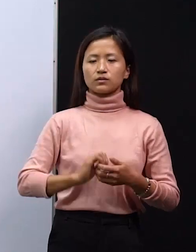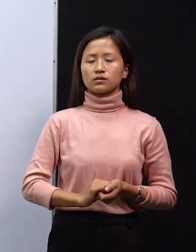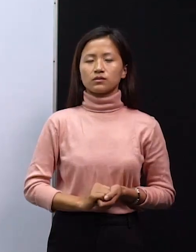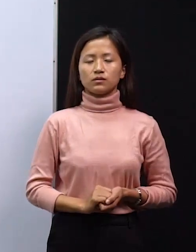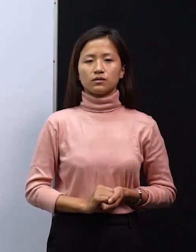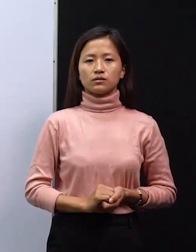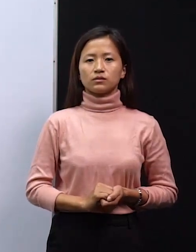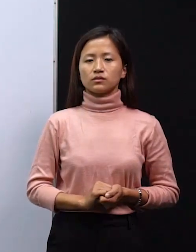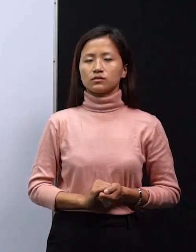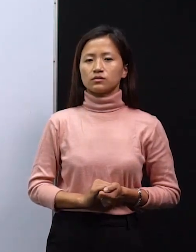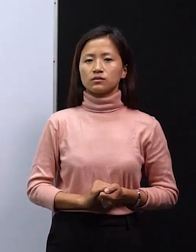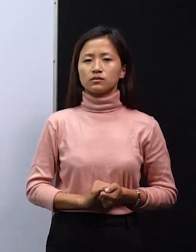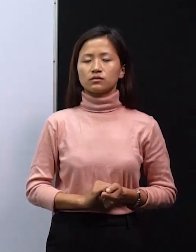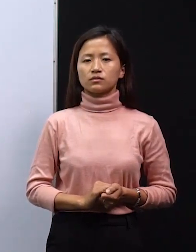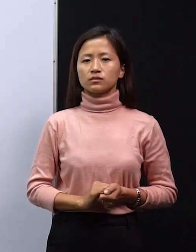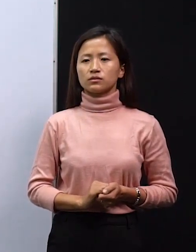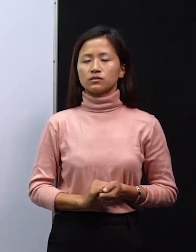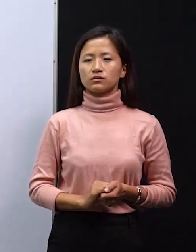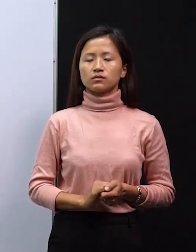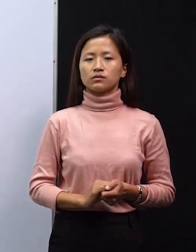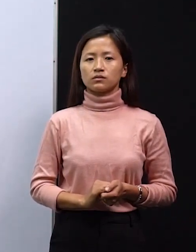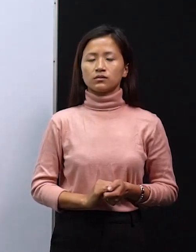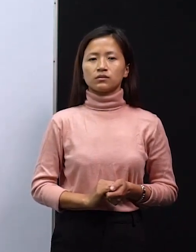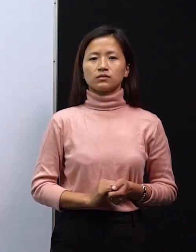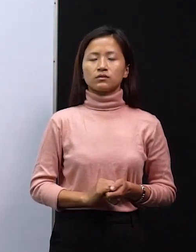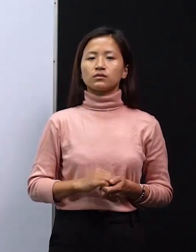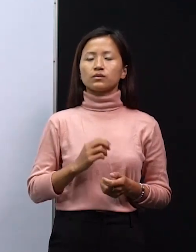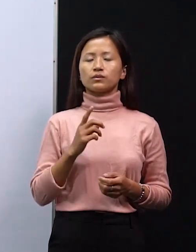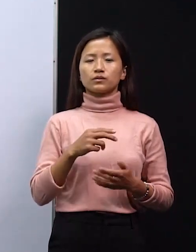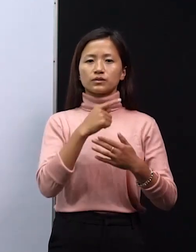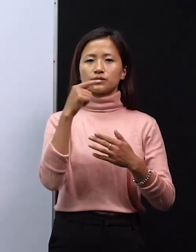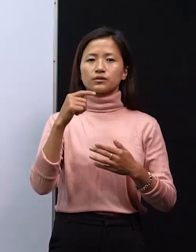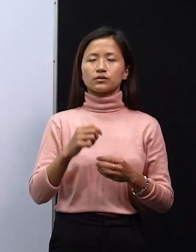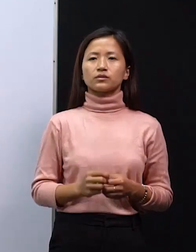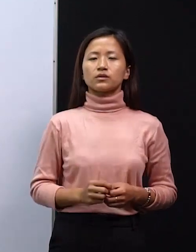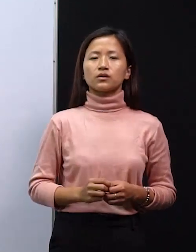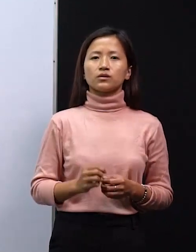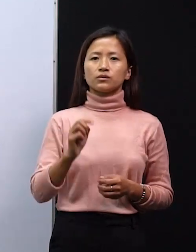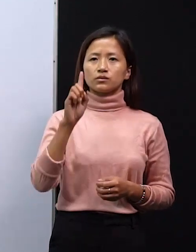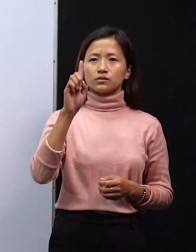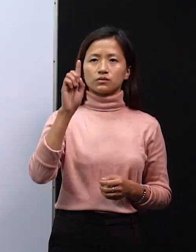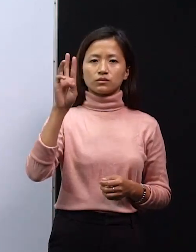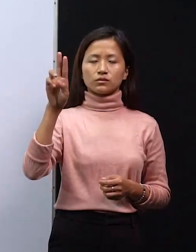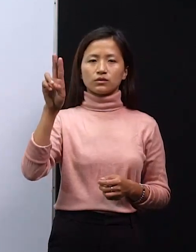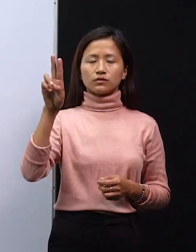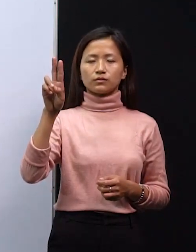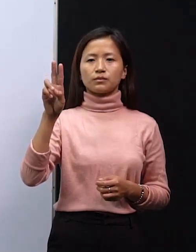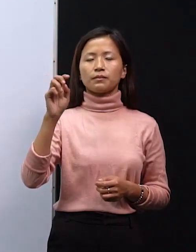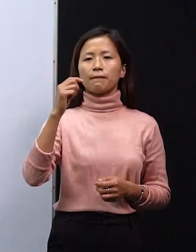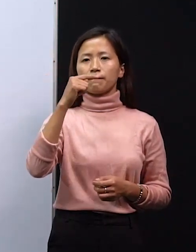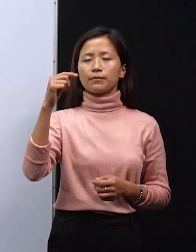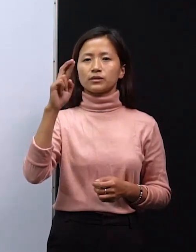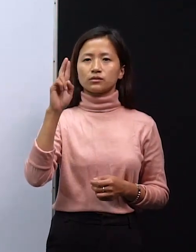at these two, one is minus, one is plus. So we will subtract them. So 12 minus 2 is